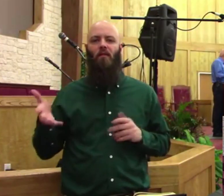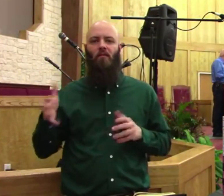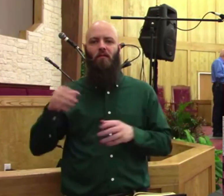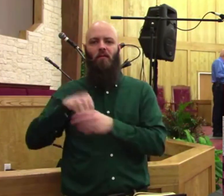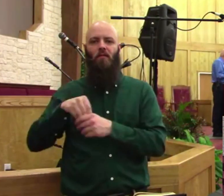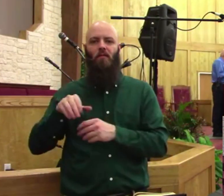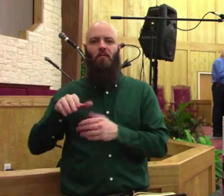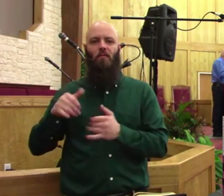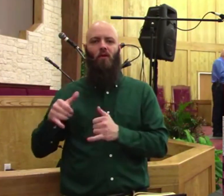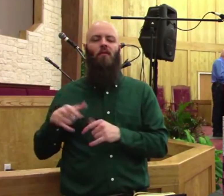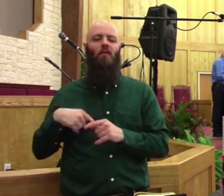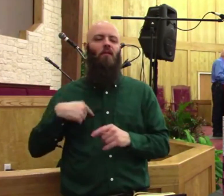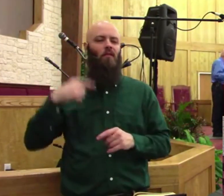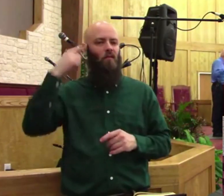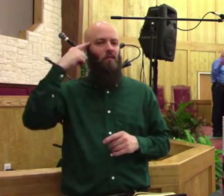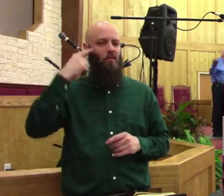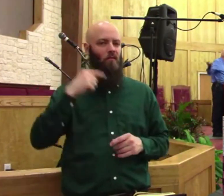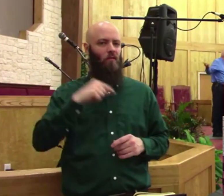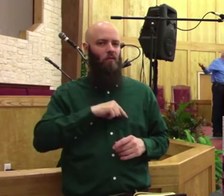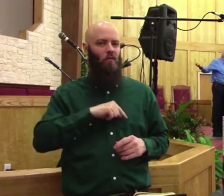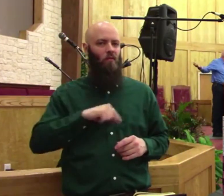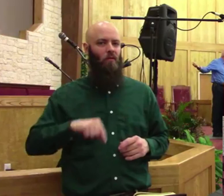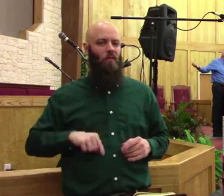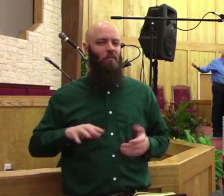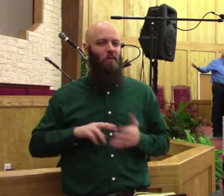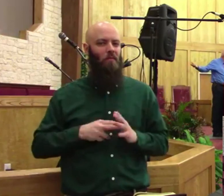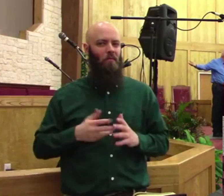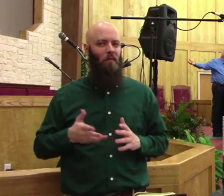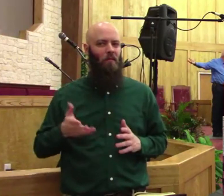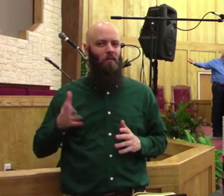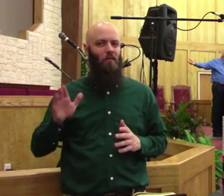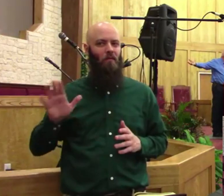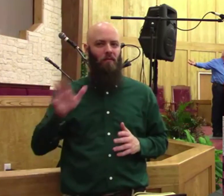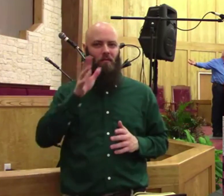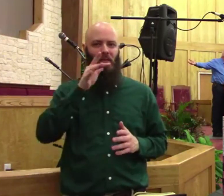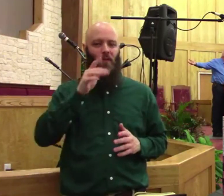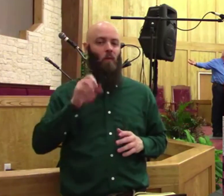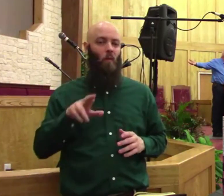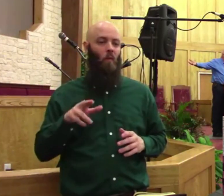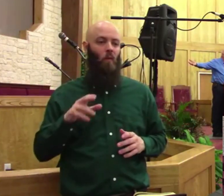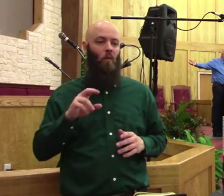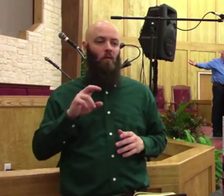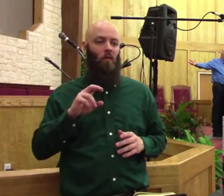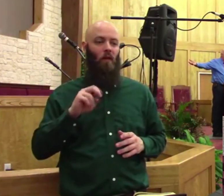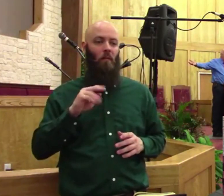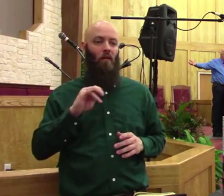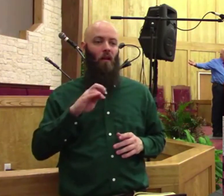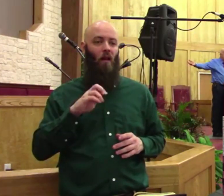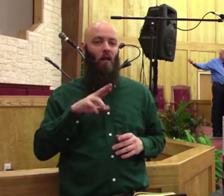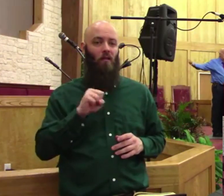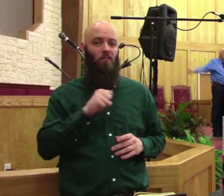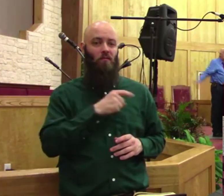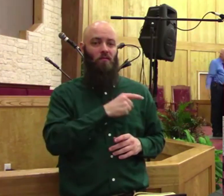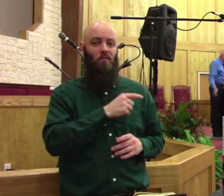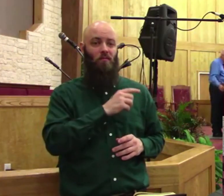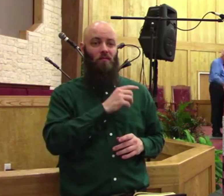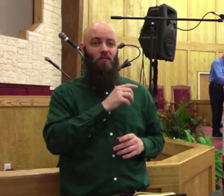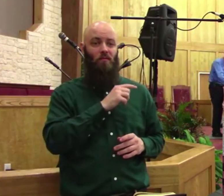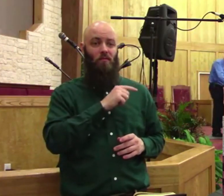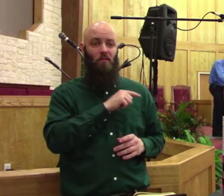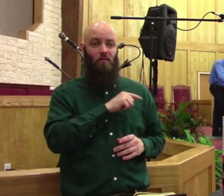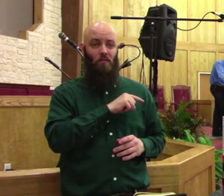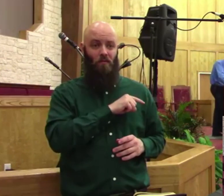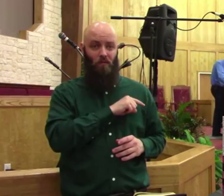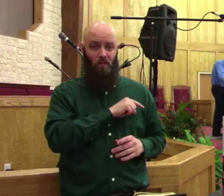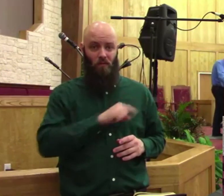just take it to be the queen mother, at least maybe Nabonidus, his dad's wife who stayed in the palace while he ran